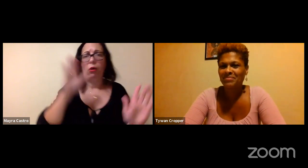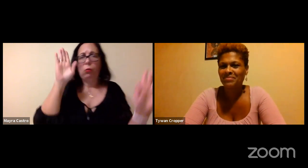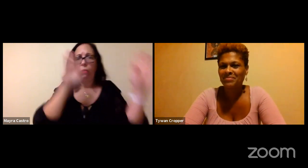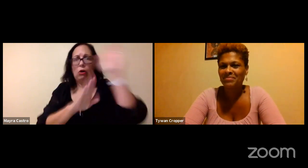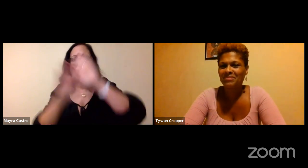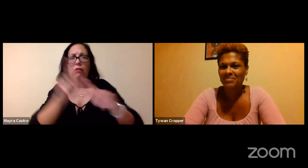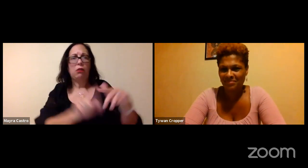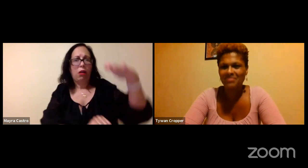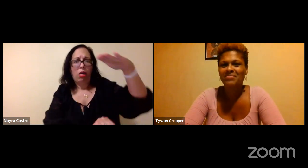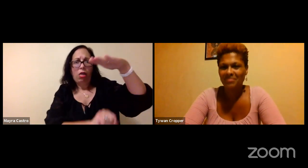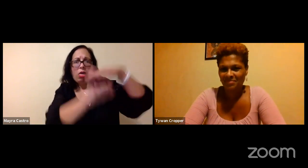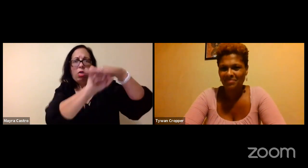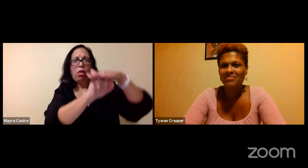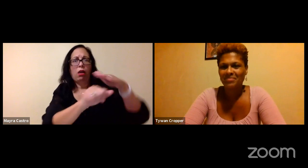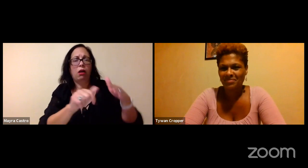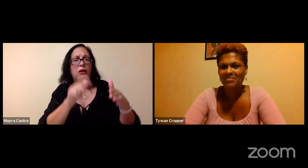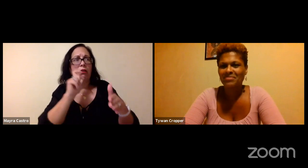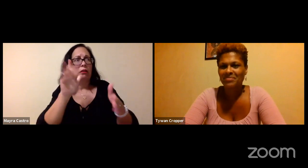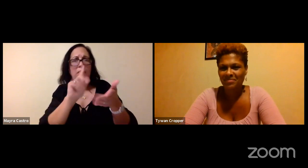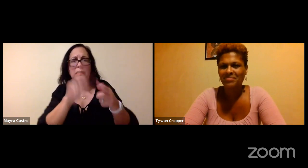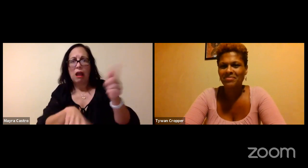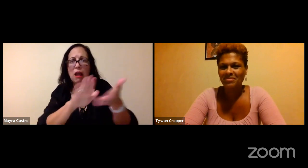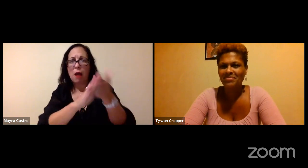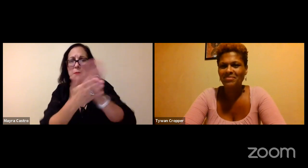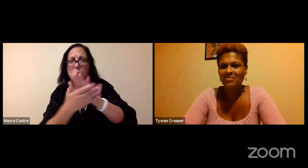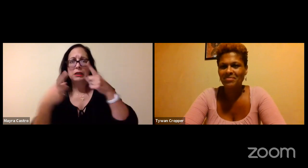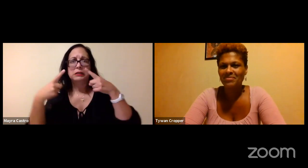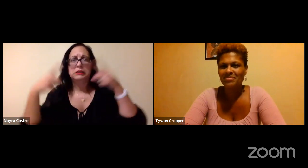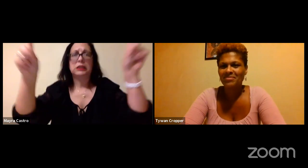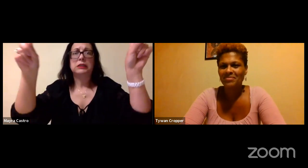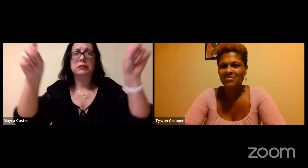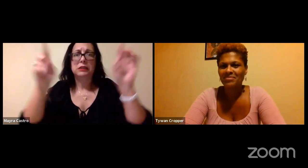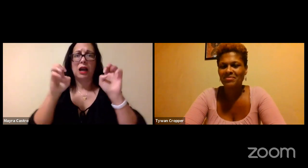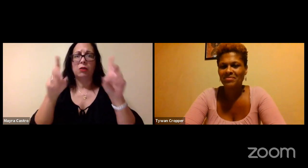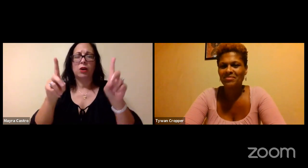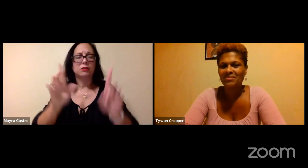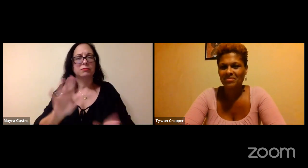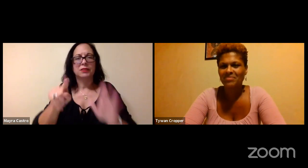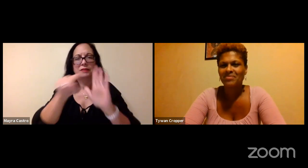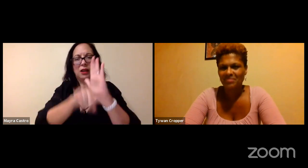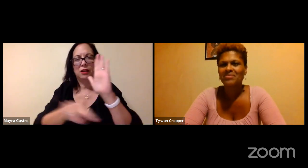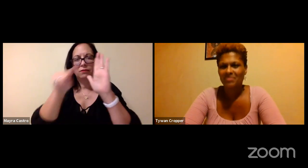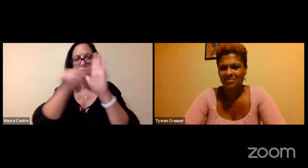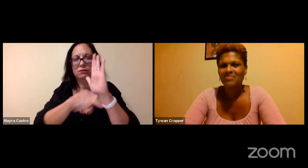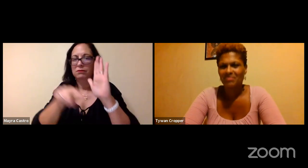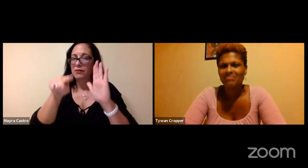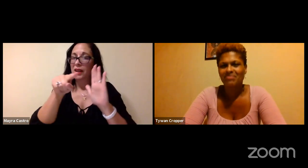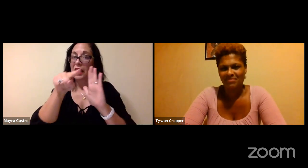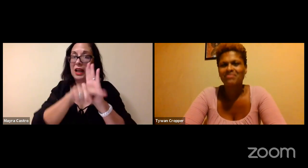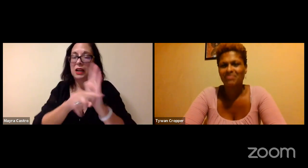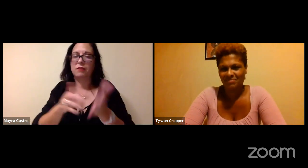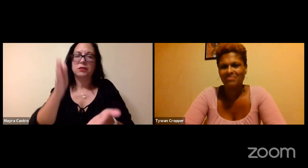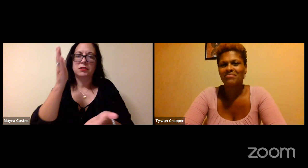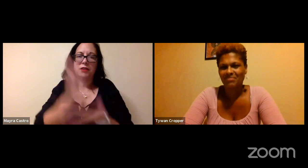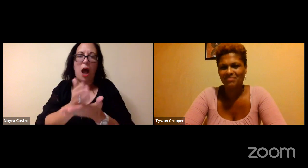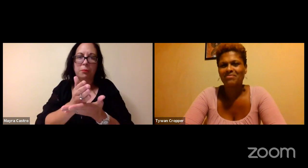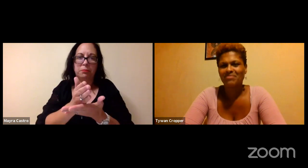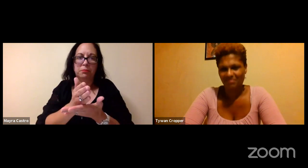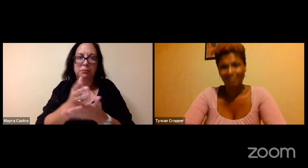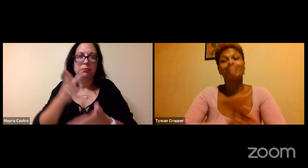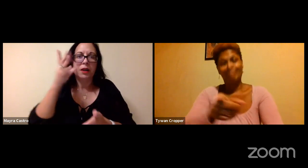I mean, many parents culturally are embarrassed because they have a child that's deaf, has a disability, and we don't want